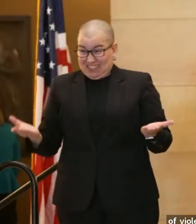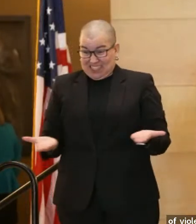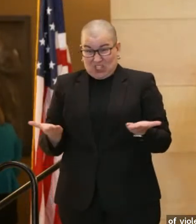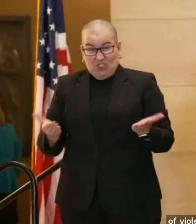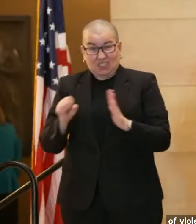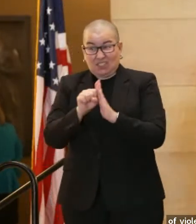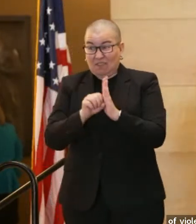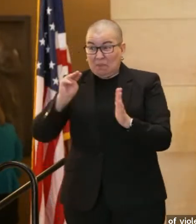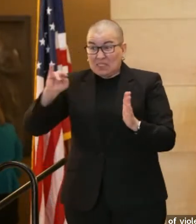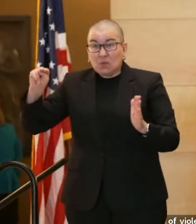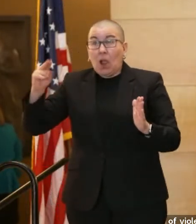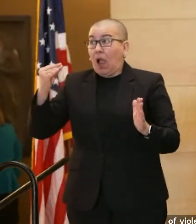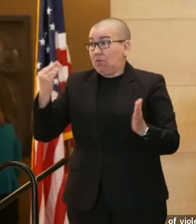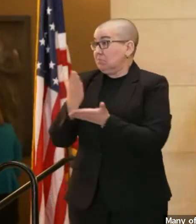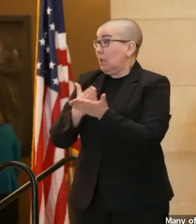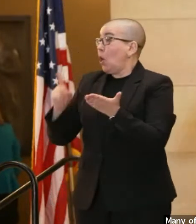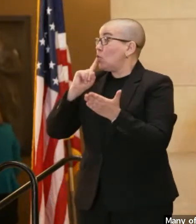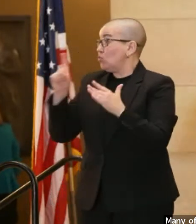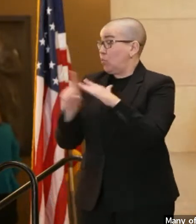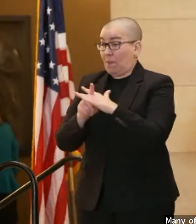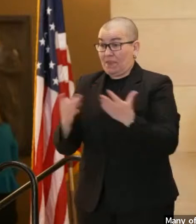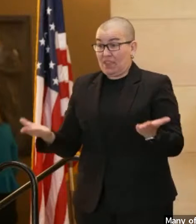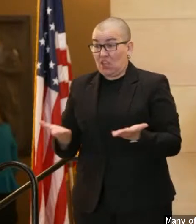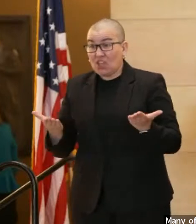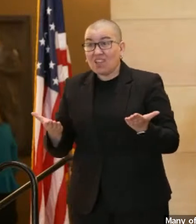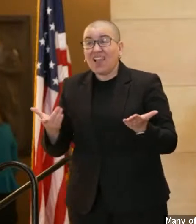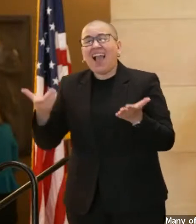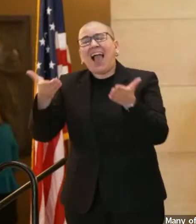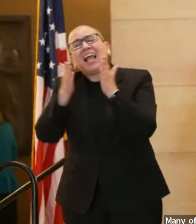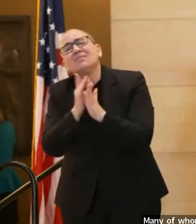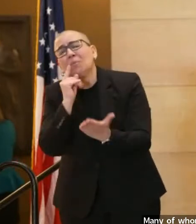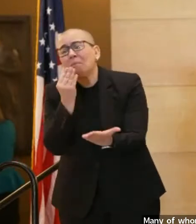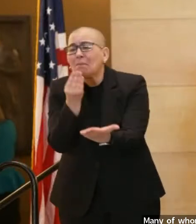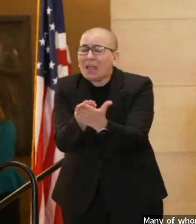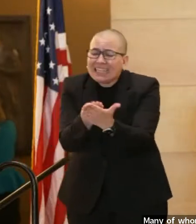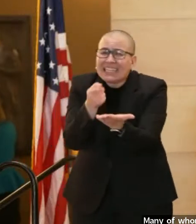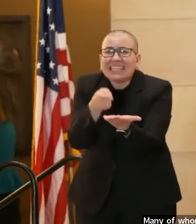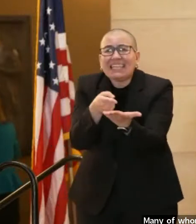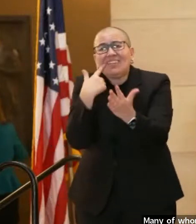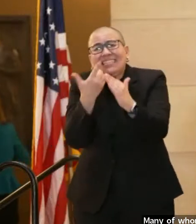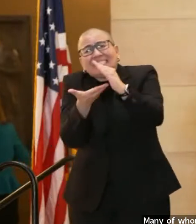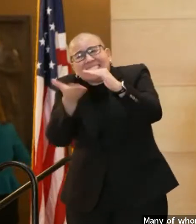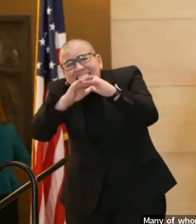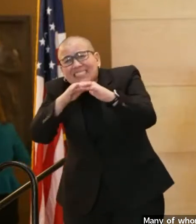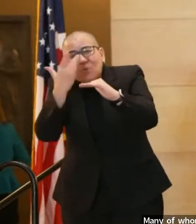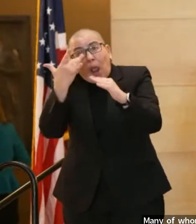us today, asking for funding increases to be able to do their work.